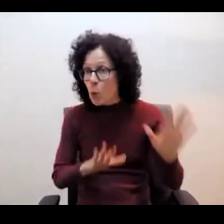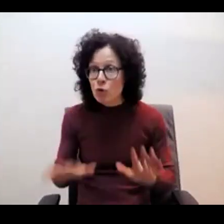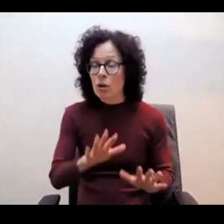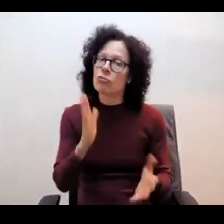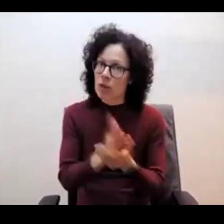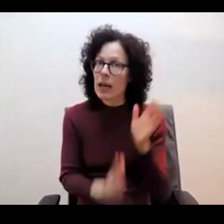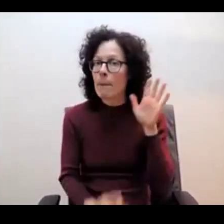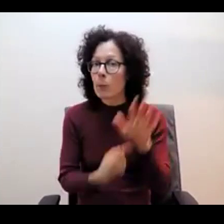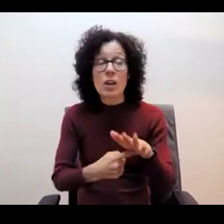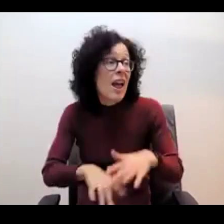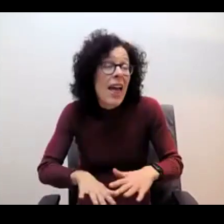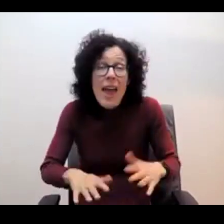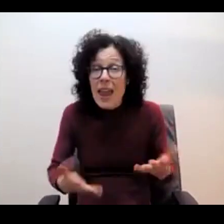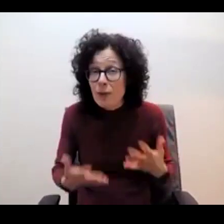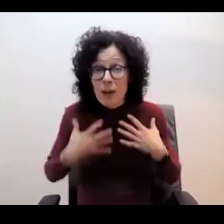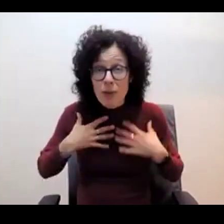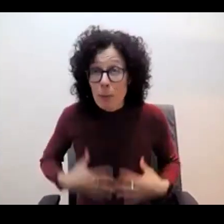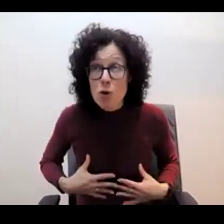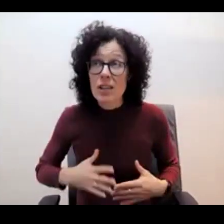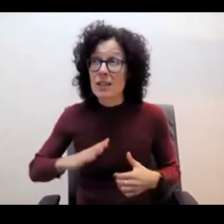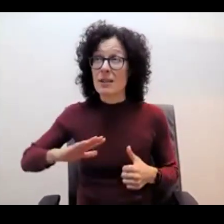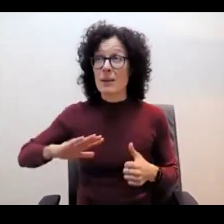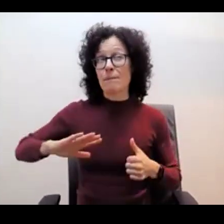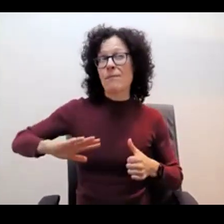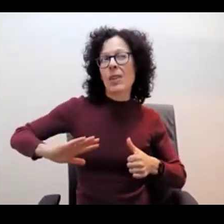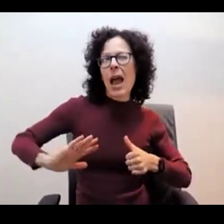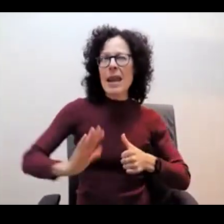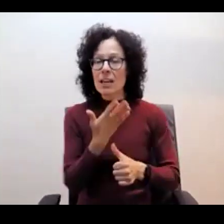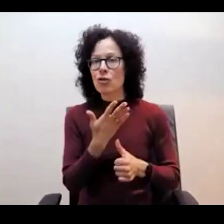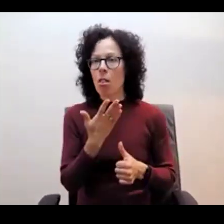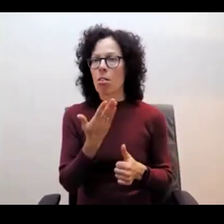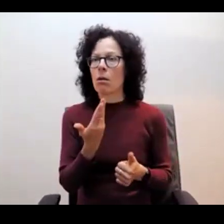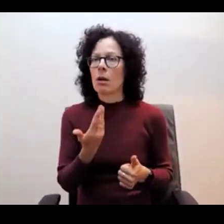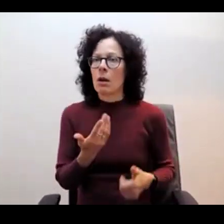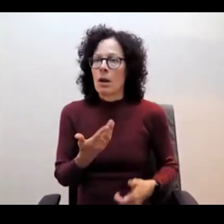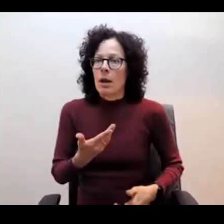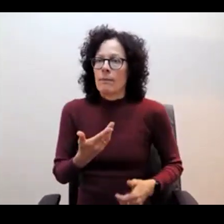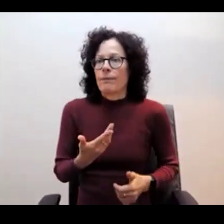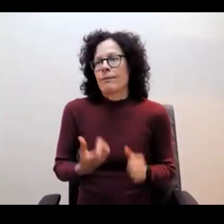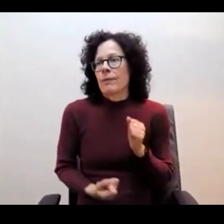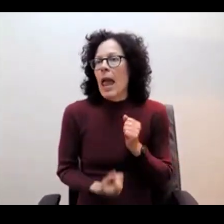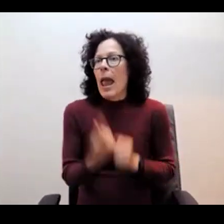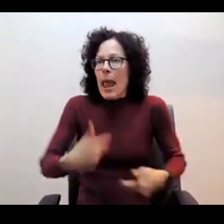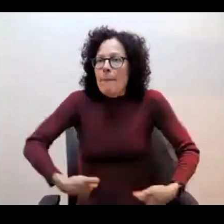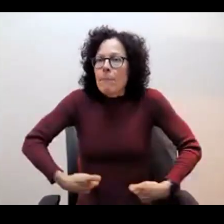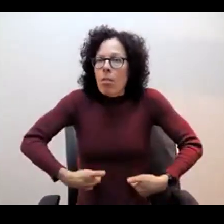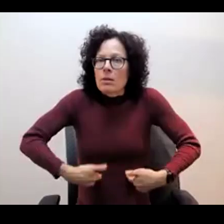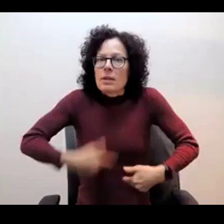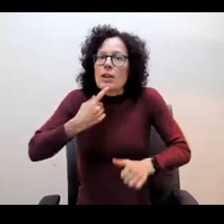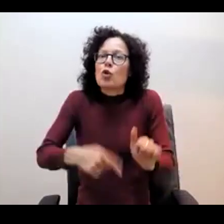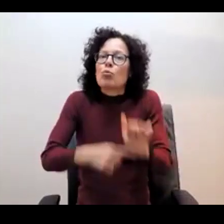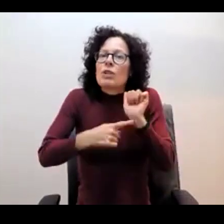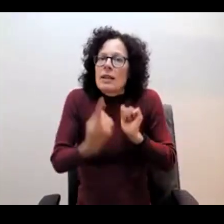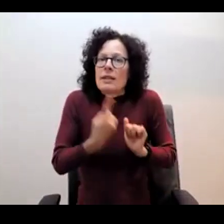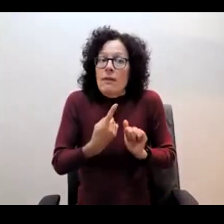Even if the body's initial impulse is to protect itself by fixing something in